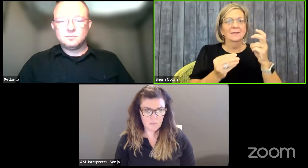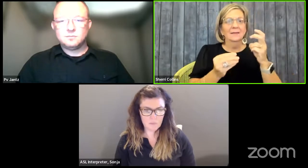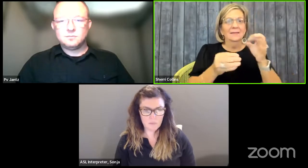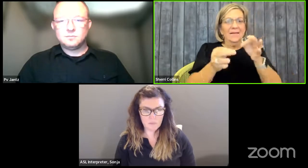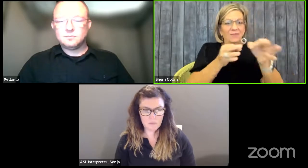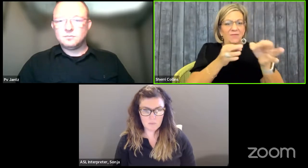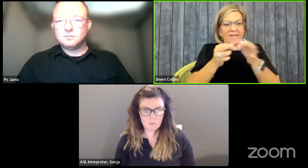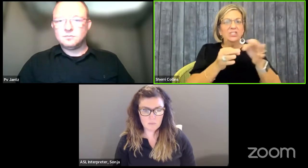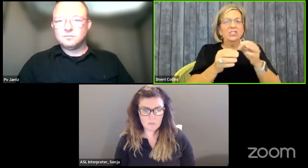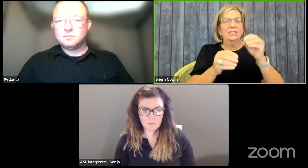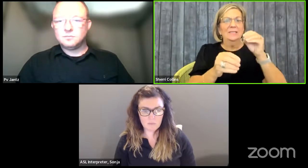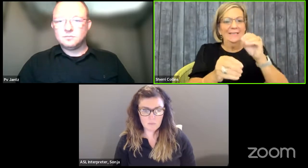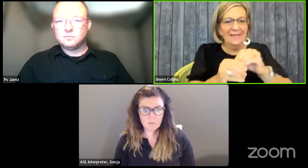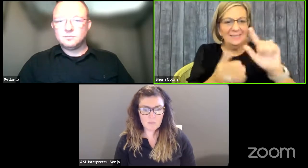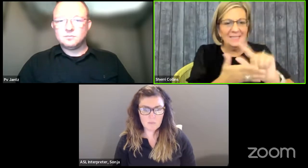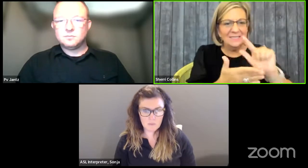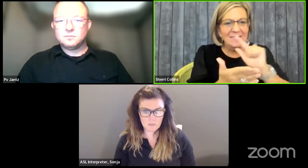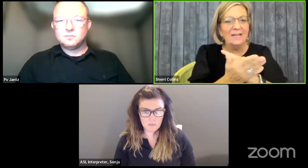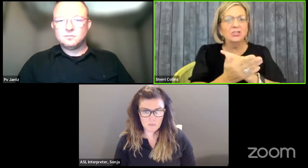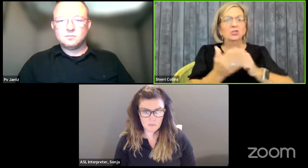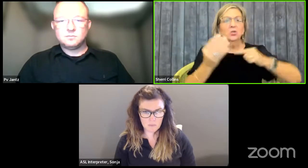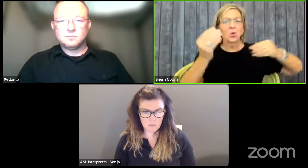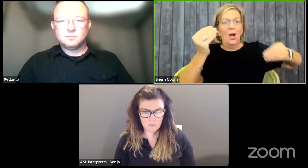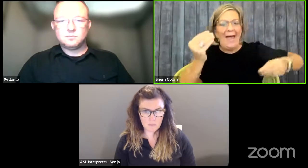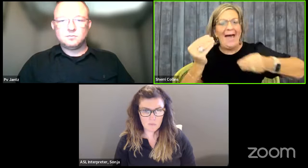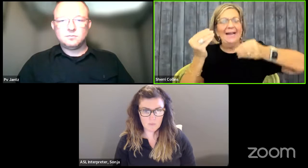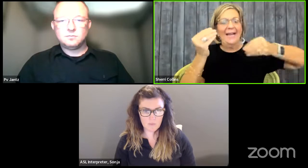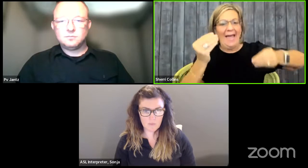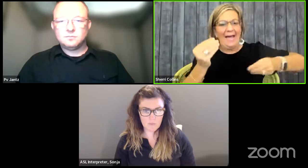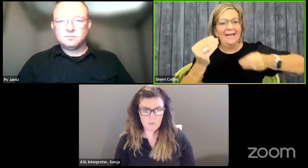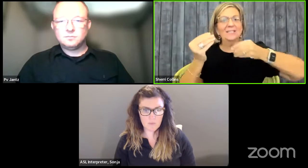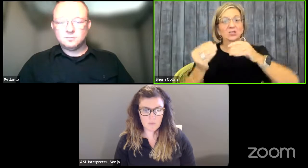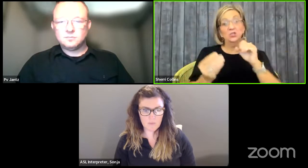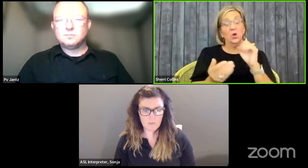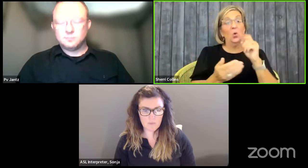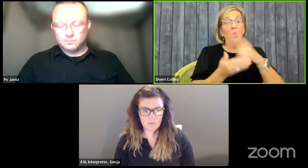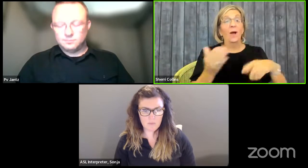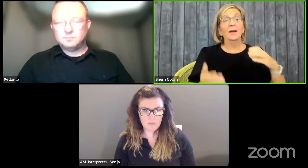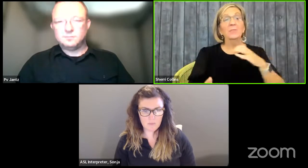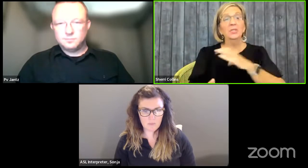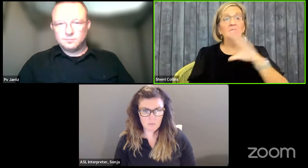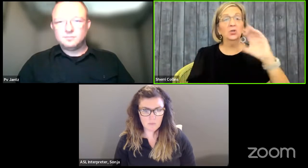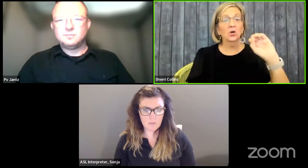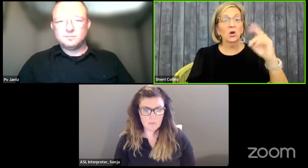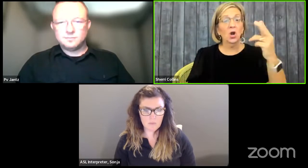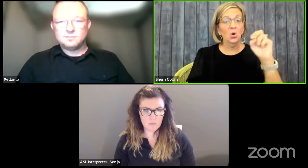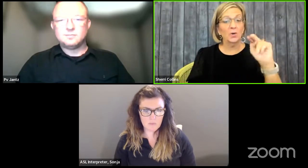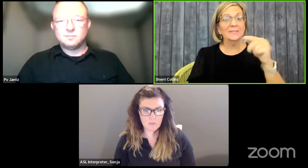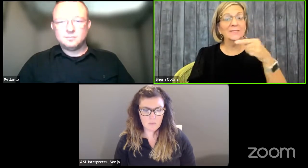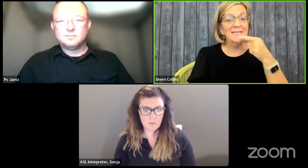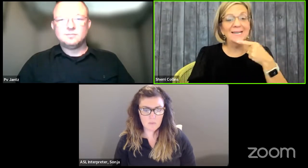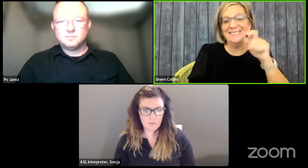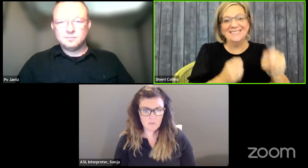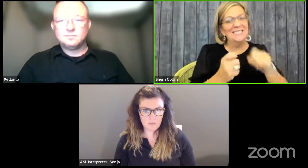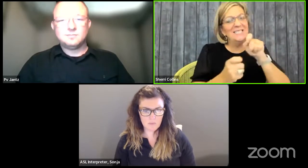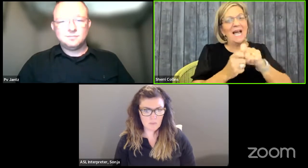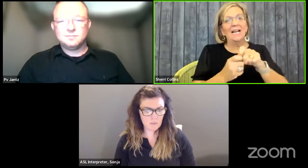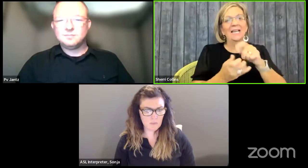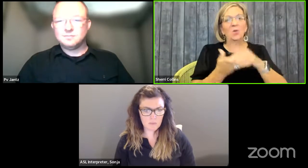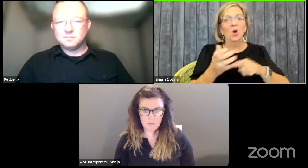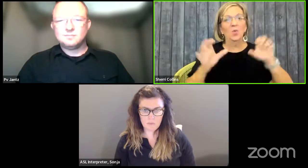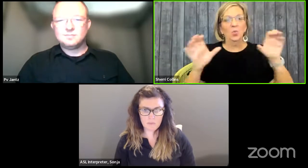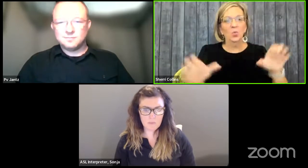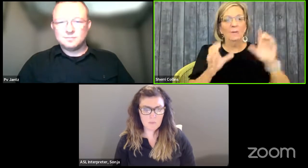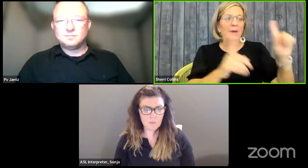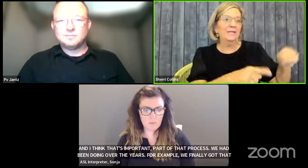deaf-blind definition in the statute. So we're adding. So what Commissioner Cohen said is